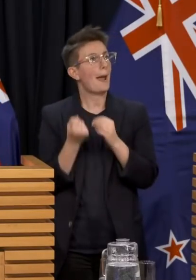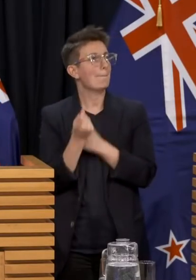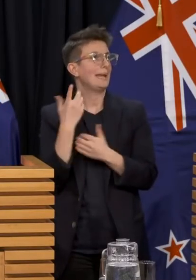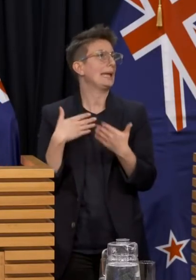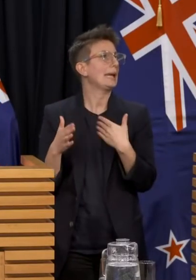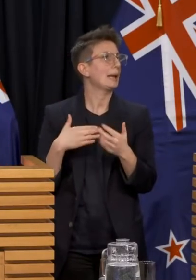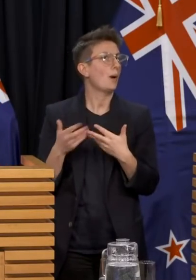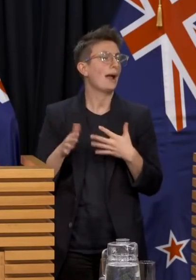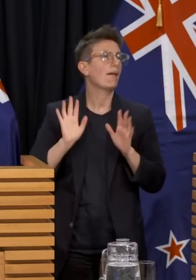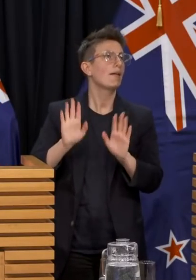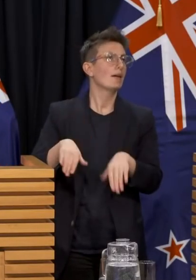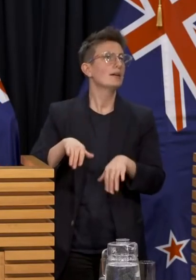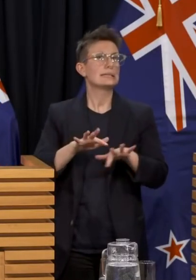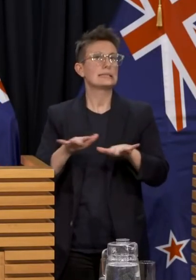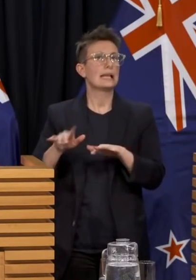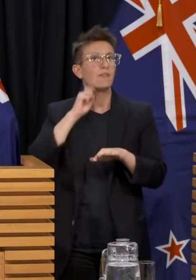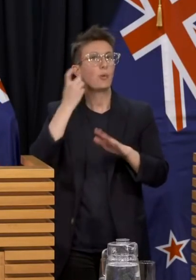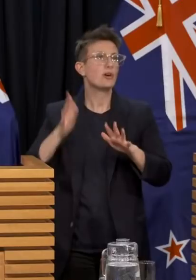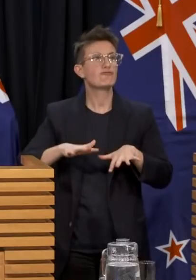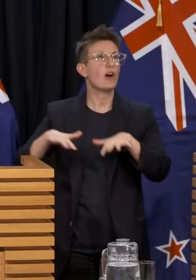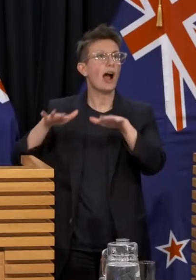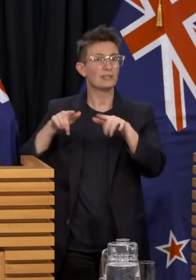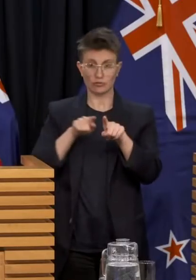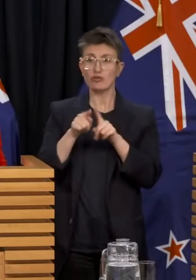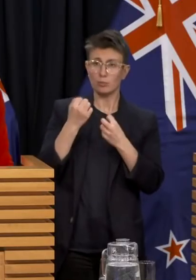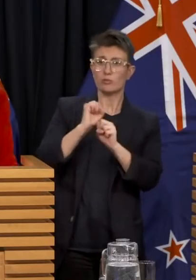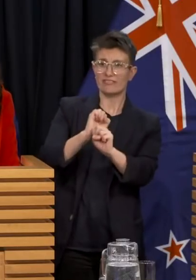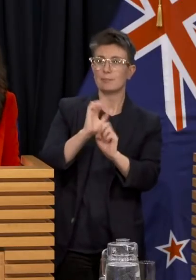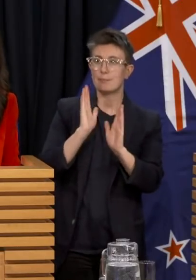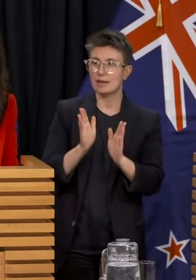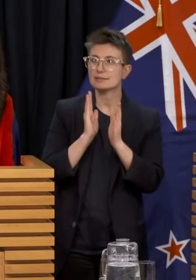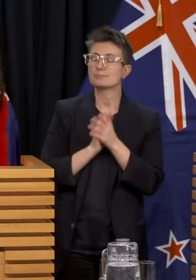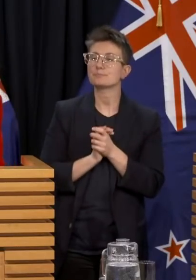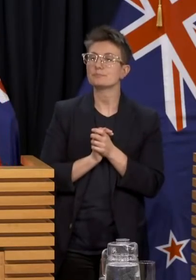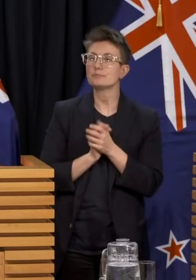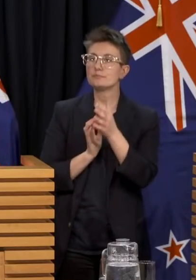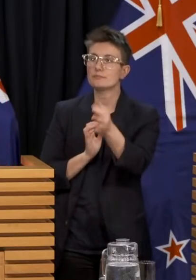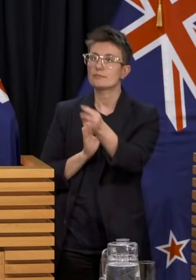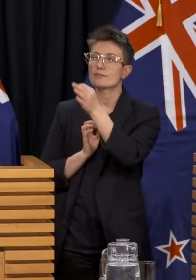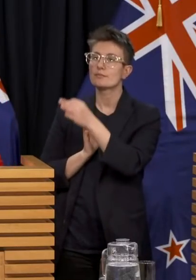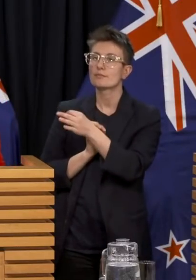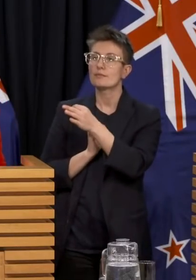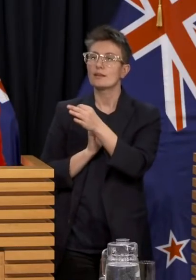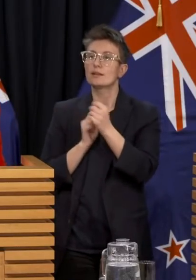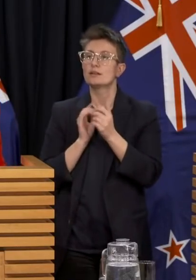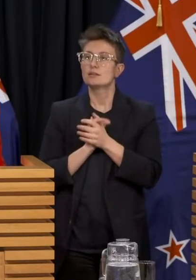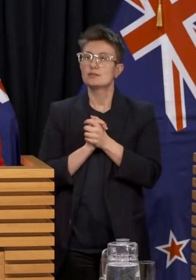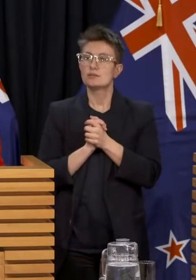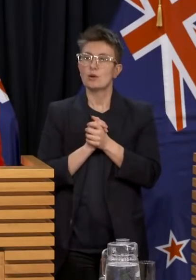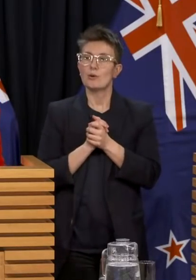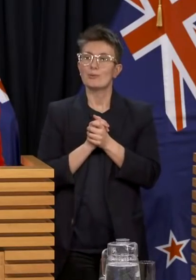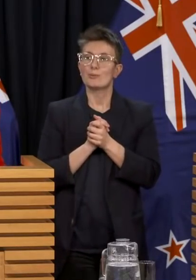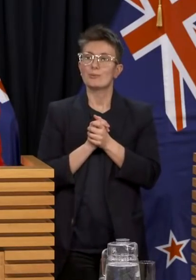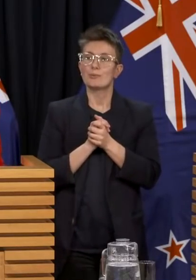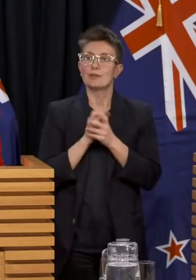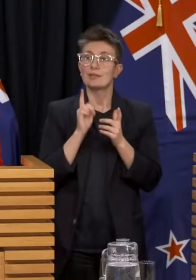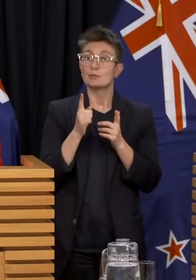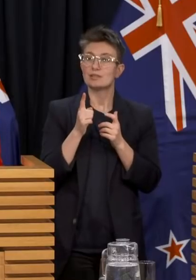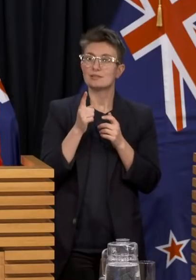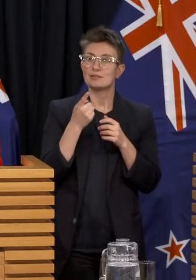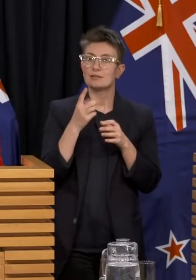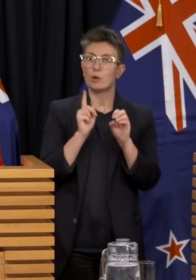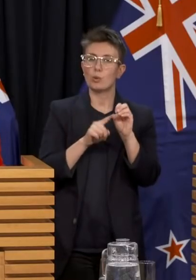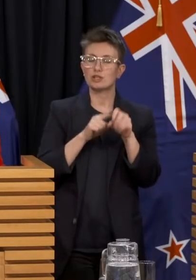ability to make a difference. Central government New Zealand says that there's a massive legislative hole when it comes to central government around allowing councils